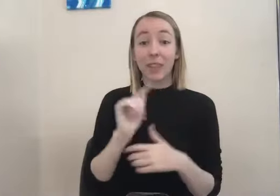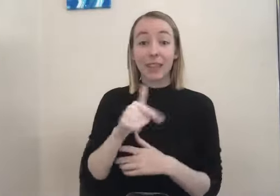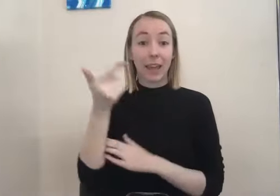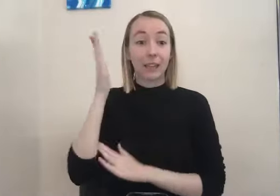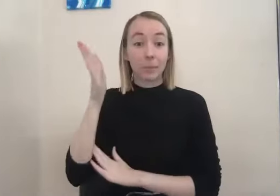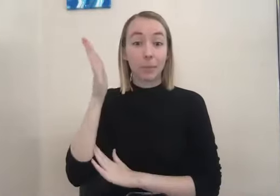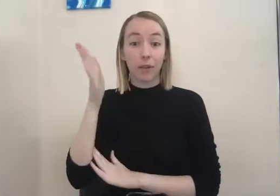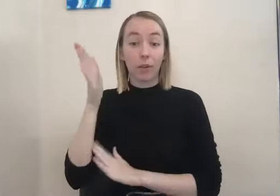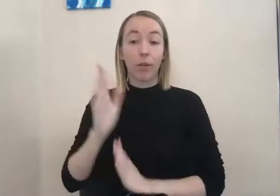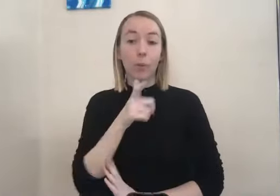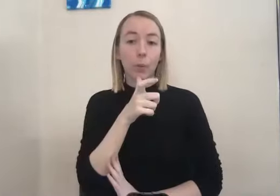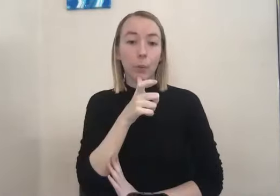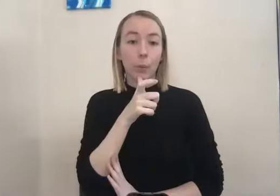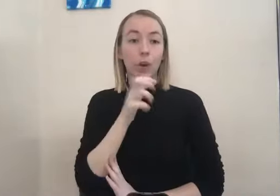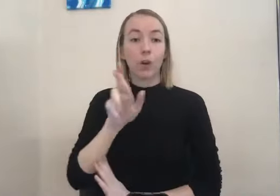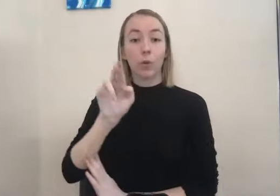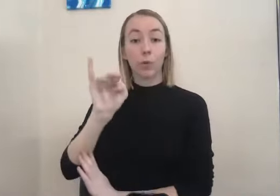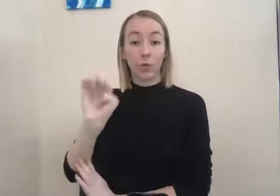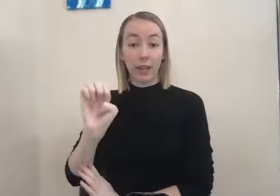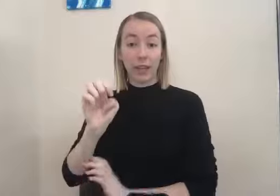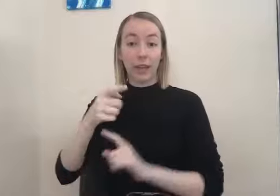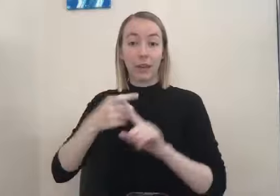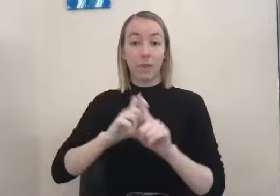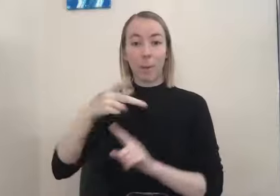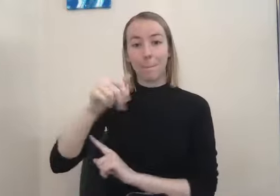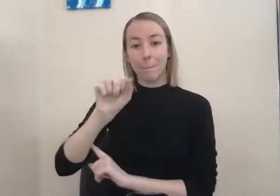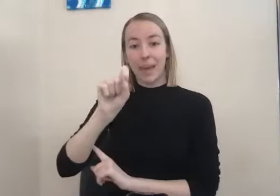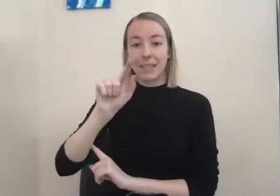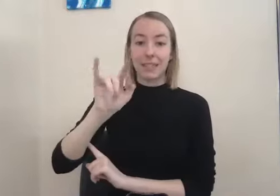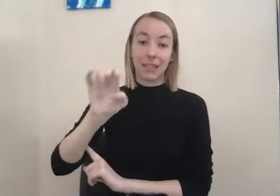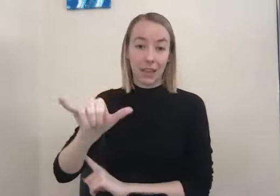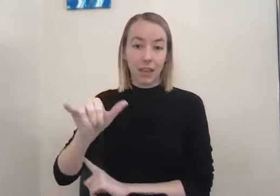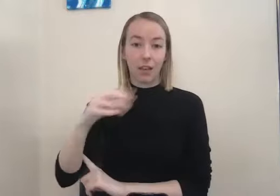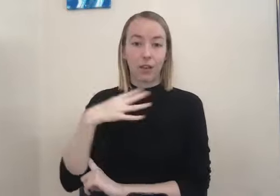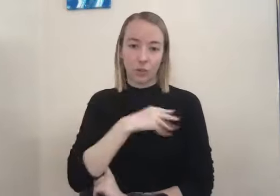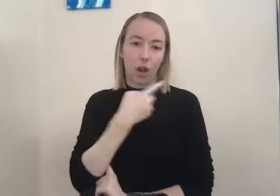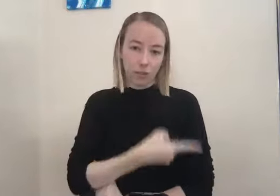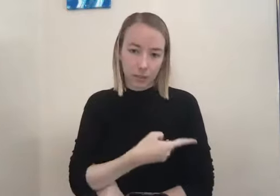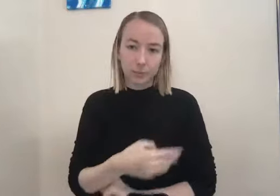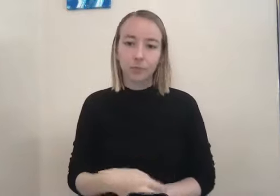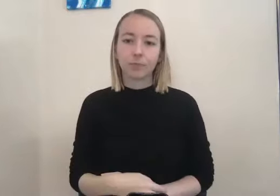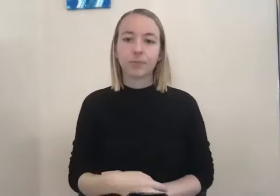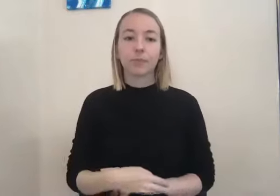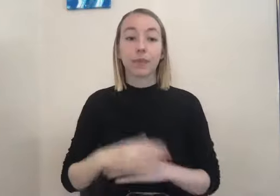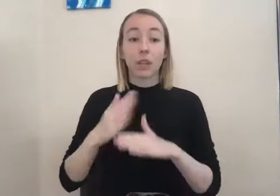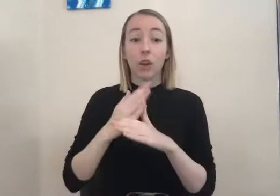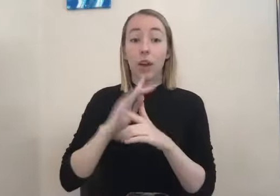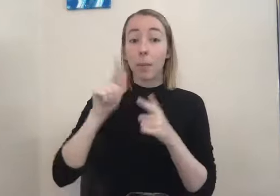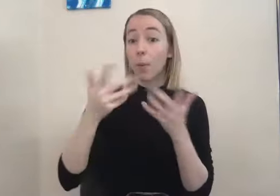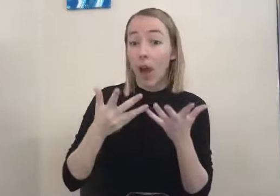fellowship. And happy birthday when it comes aboard, everyone. I think you're a very special spiritual warrior, and it's great to